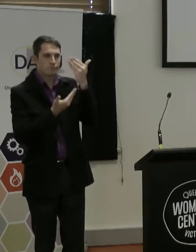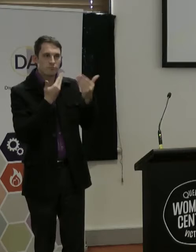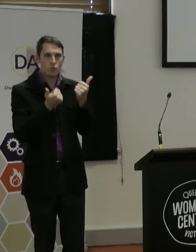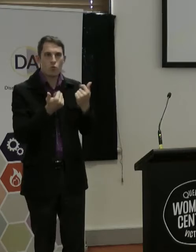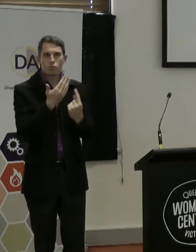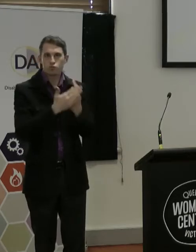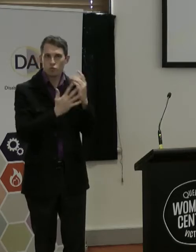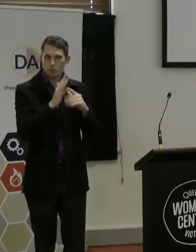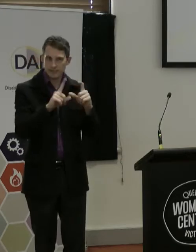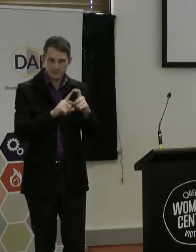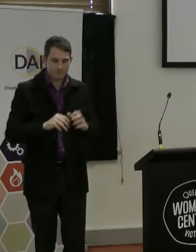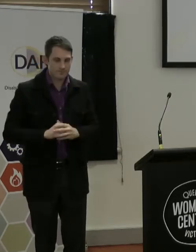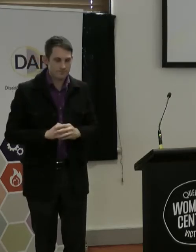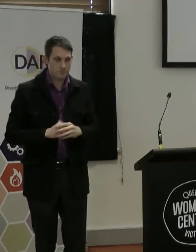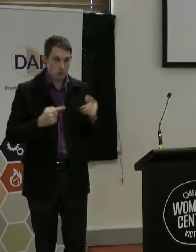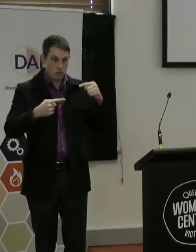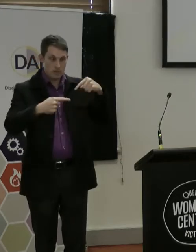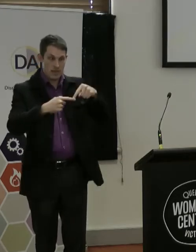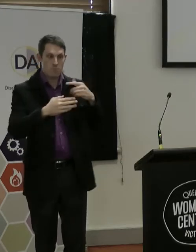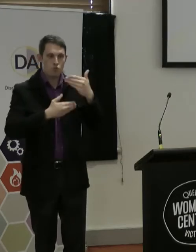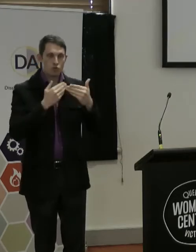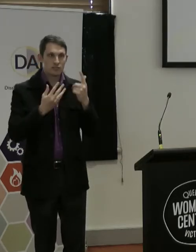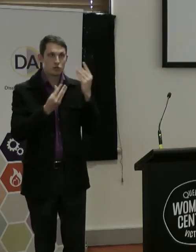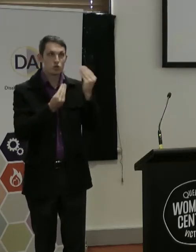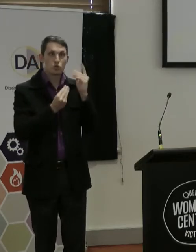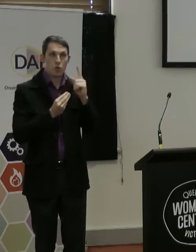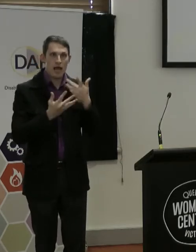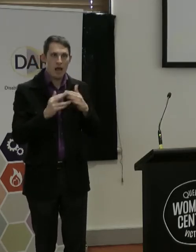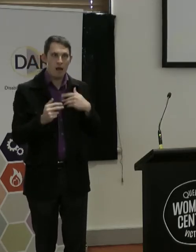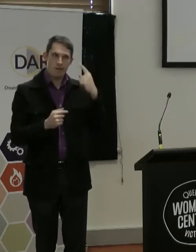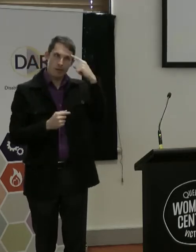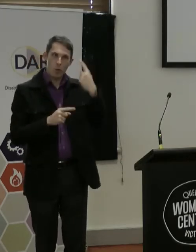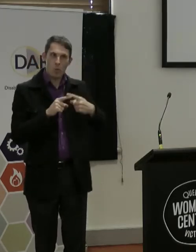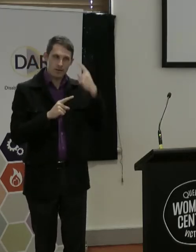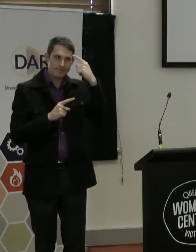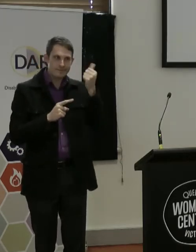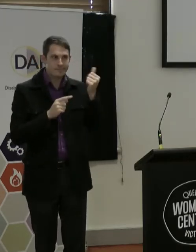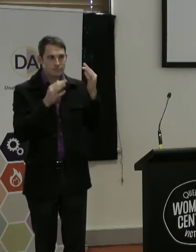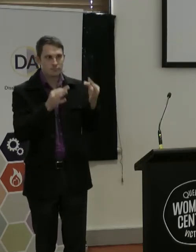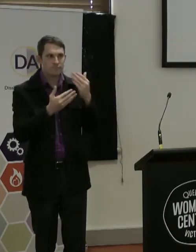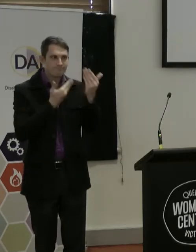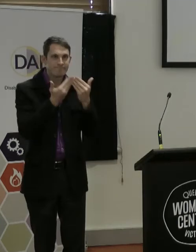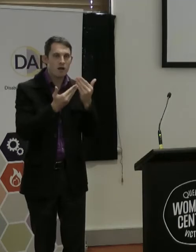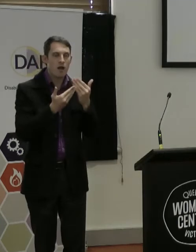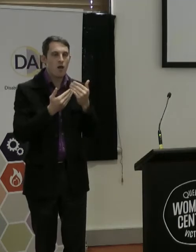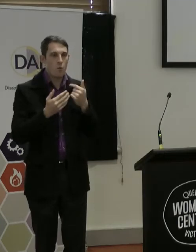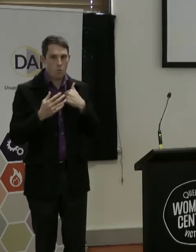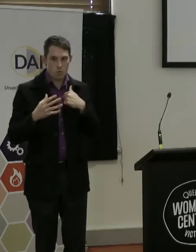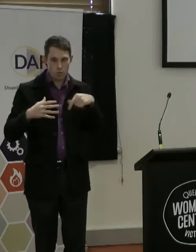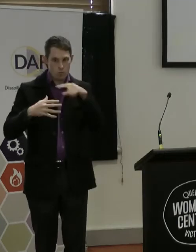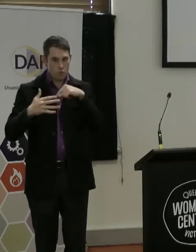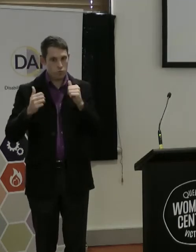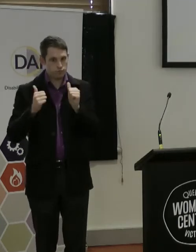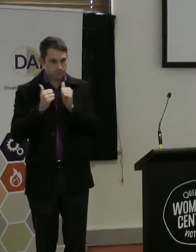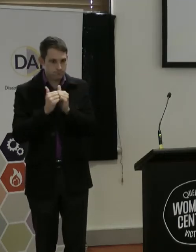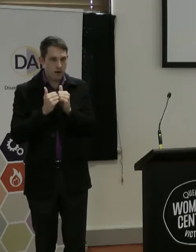this experience has taught me is how to think very quickly on my feet. So we met as a delegation to prepare and finalise